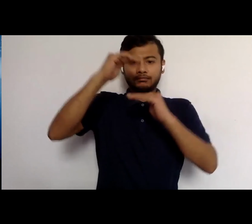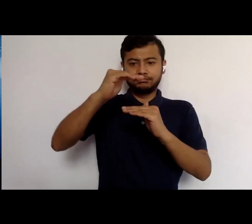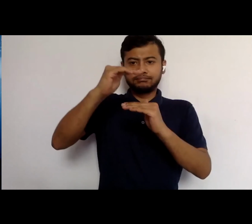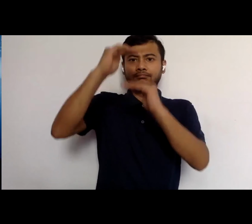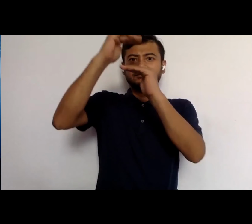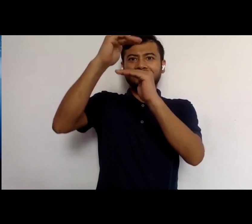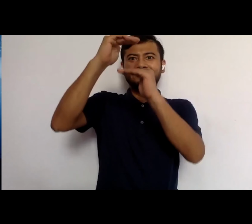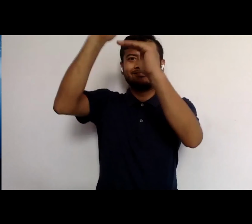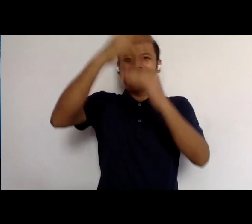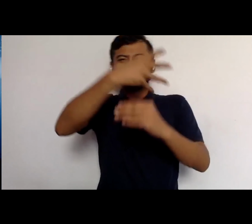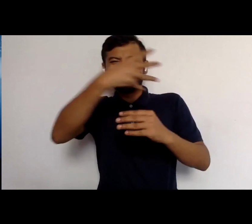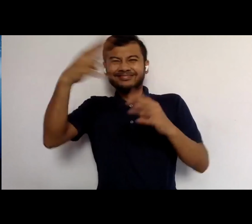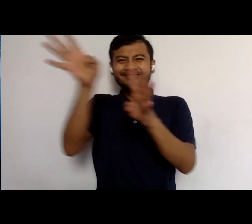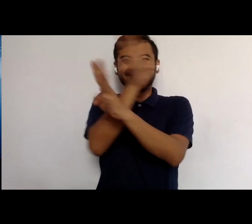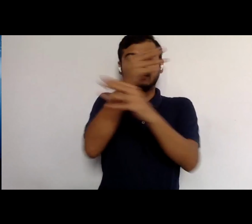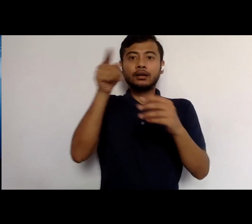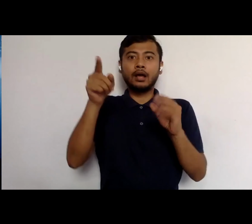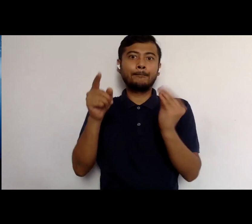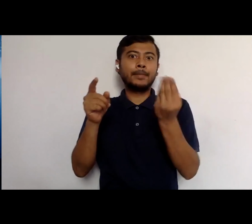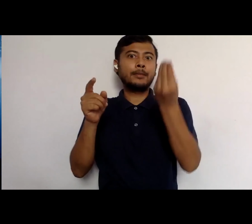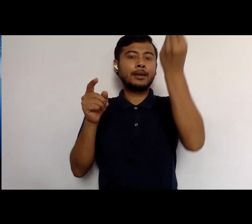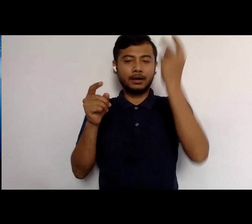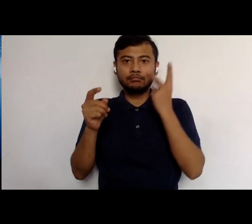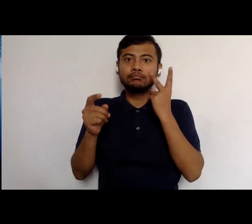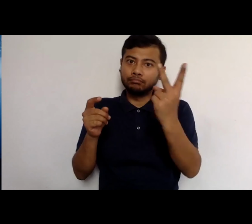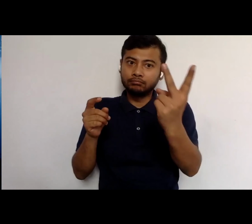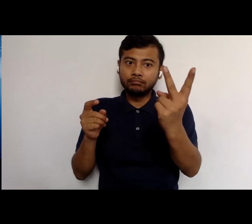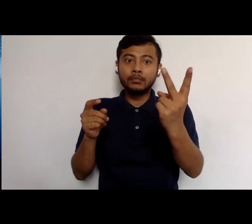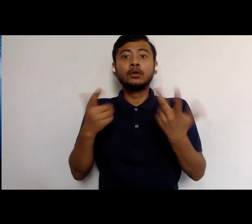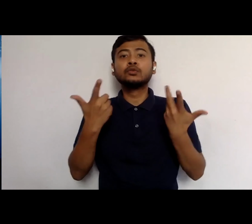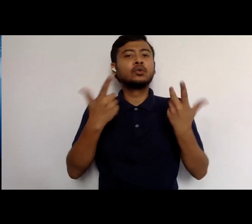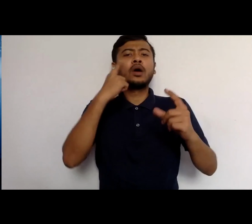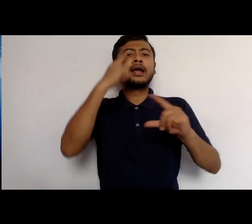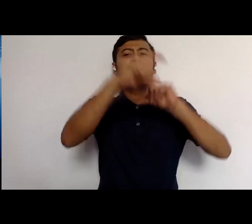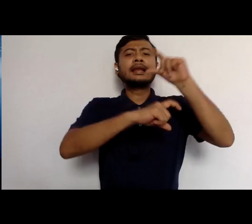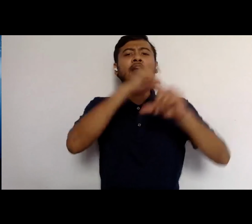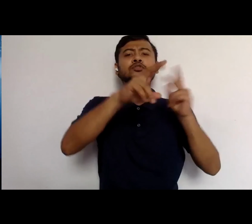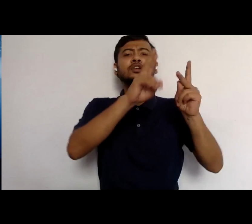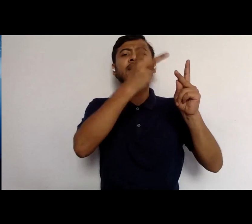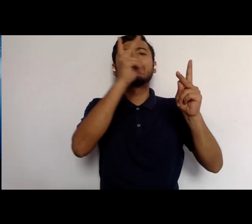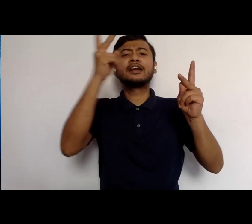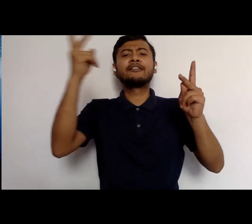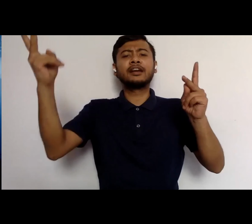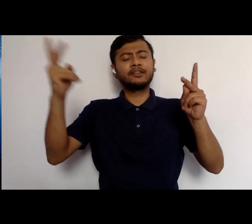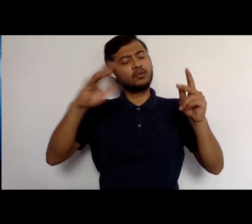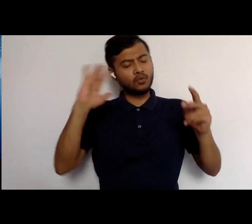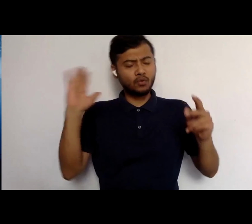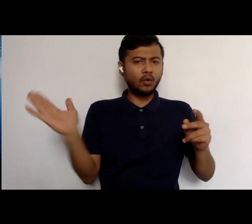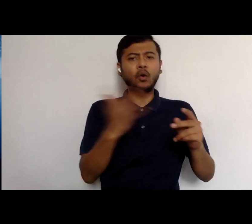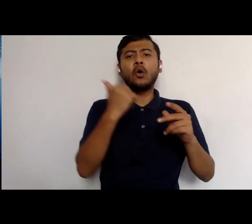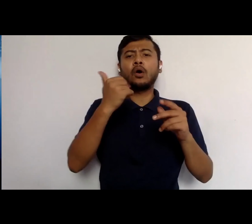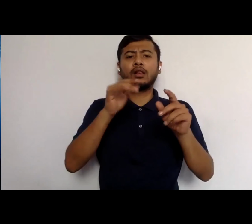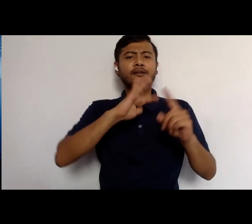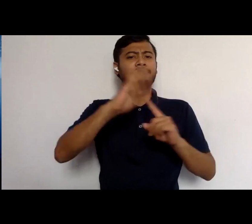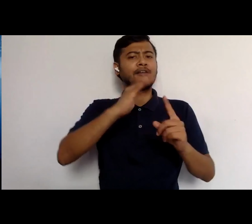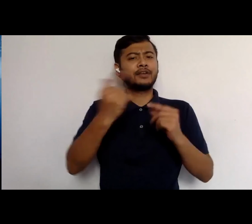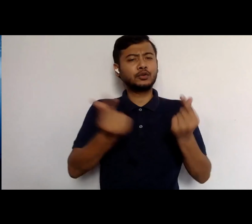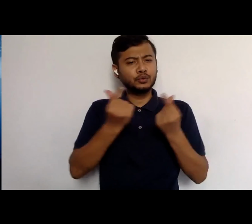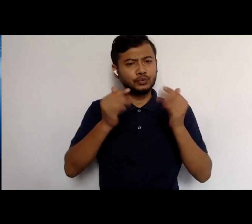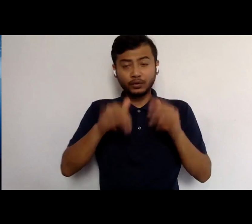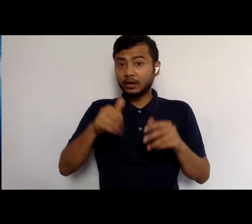opportunity for digitization across all industries. Convergence introduced new era of wireless access and